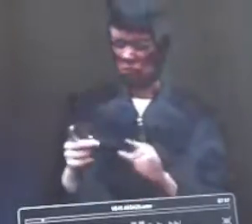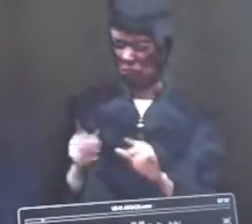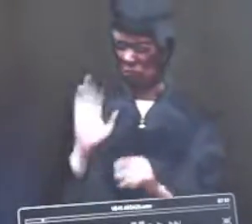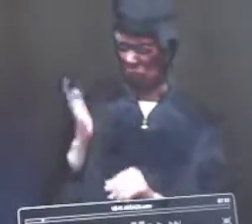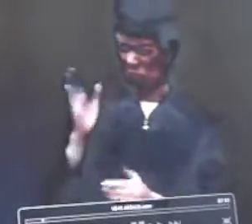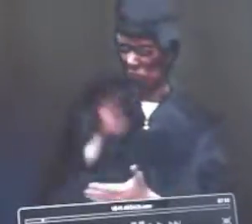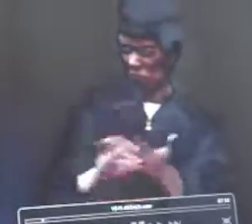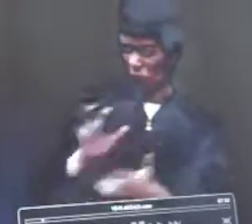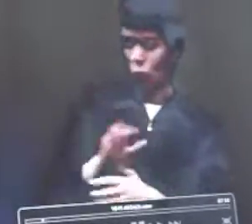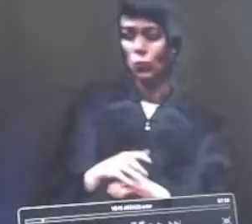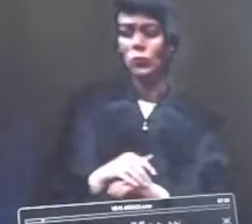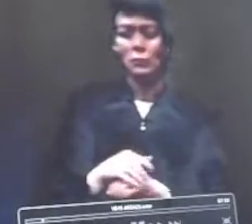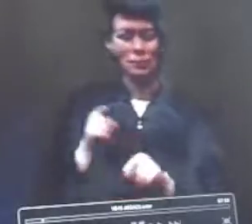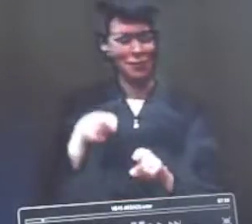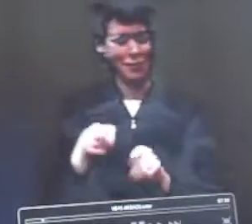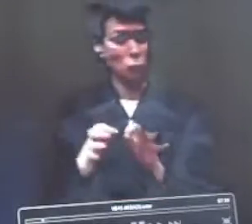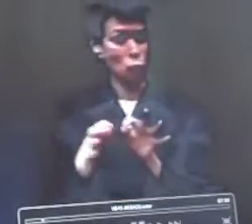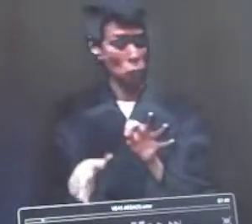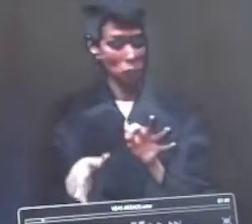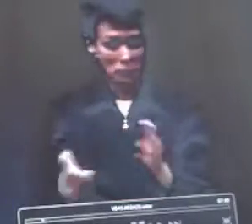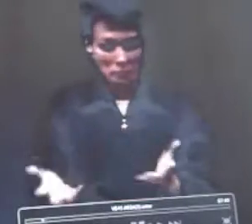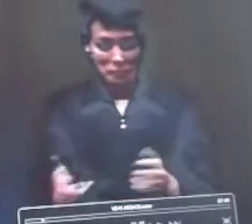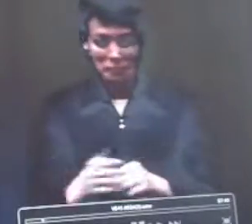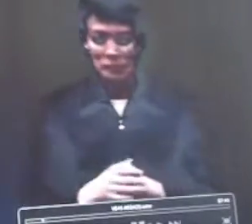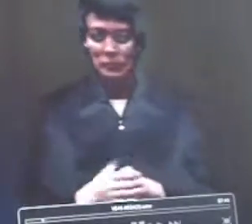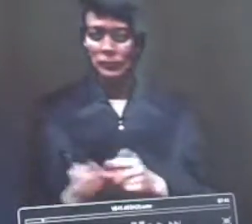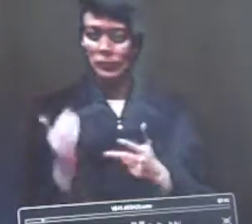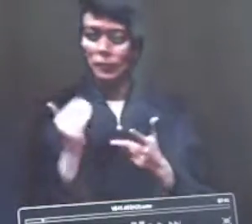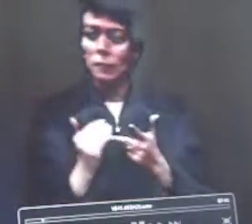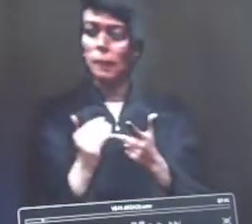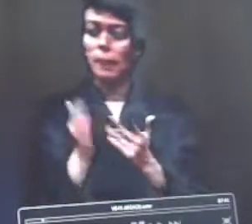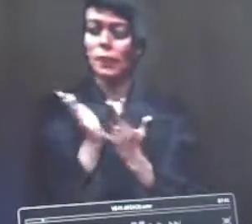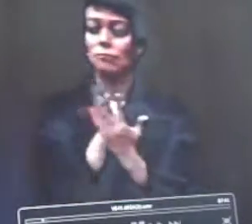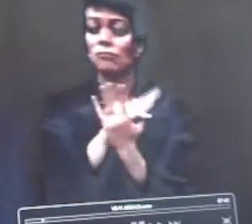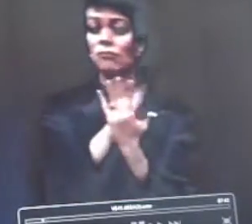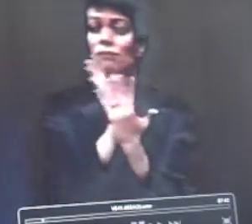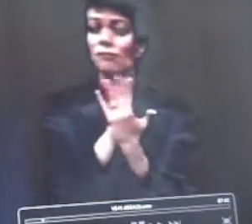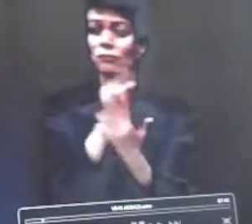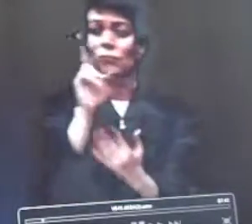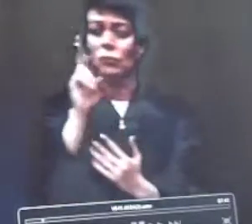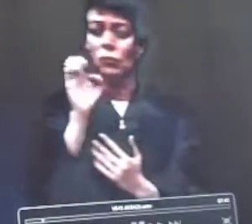people wouldn't trust the deaf person's story because it was confusing.